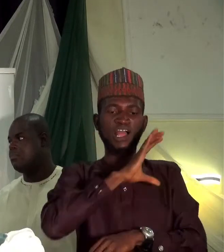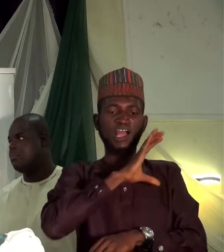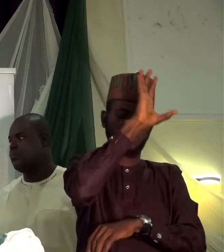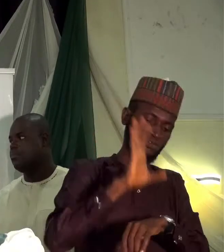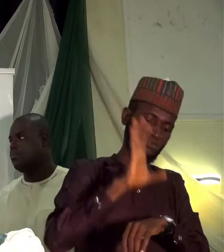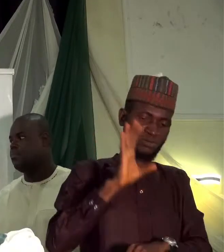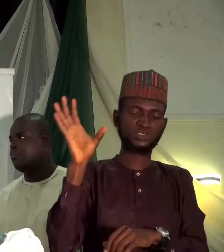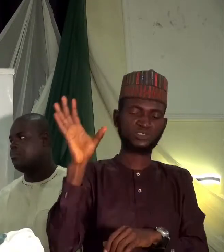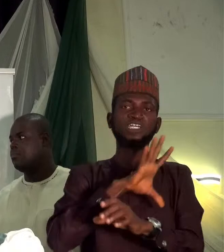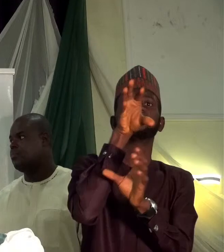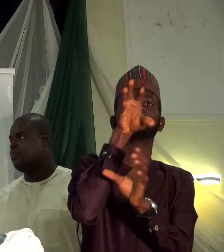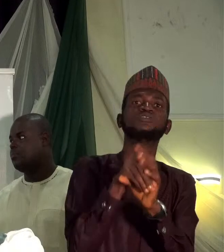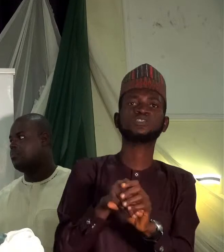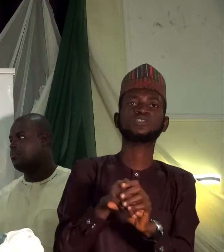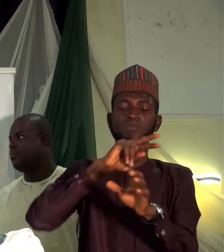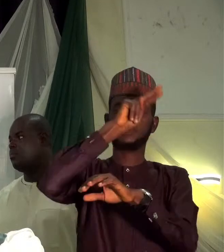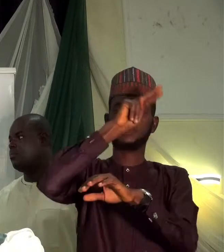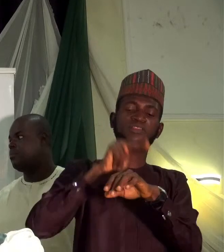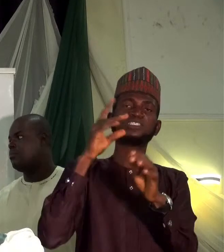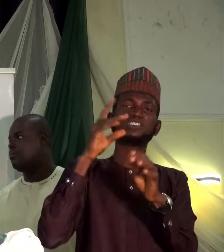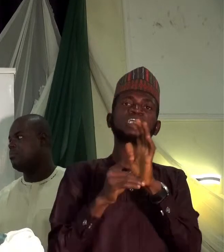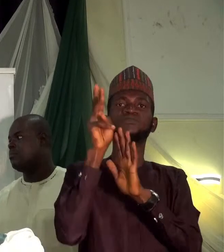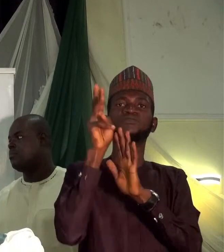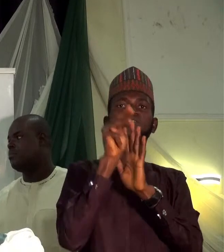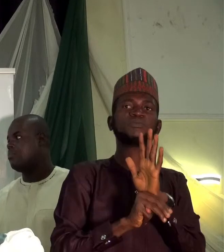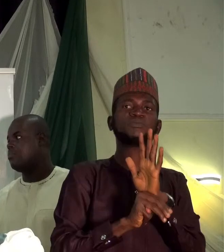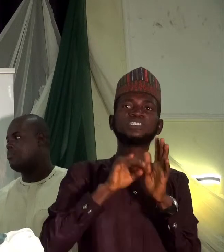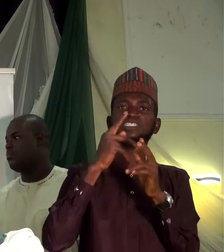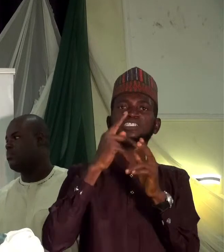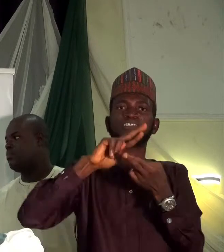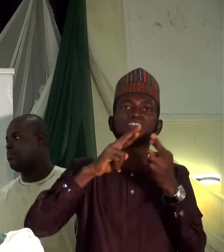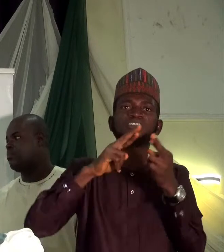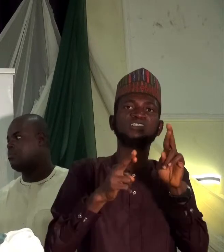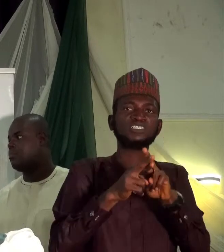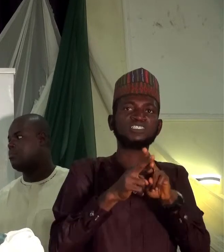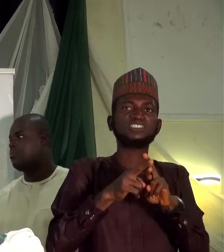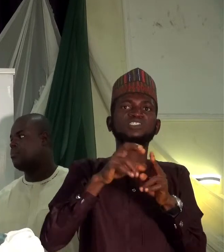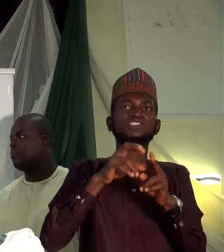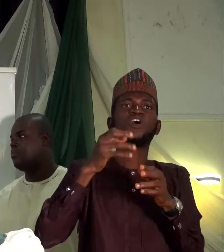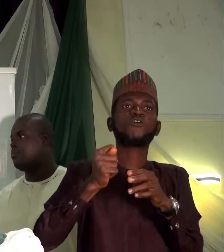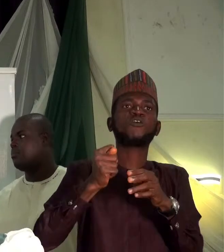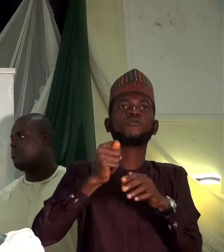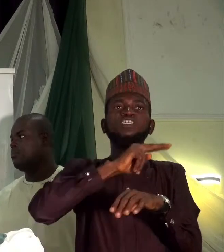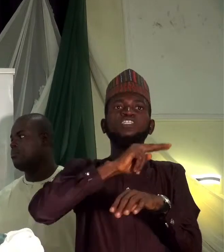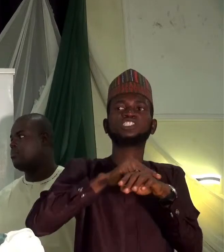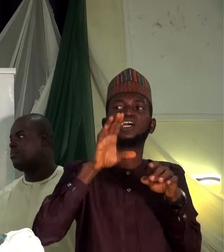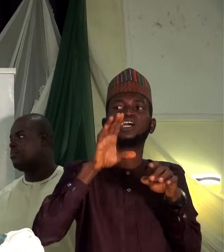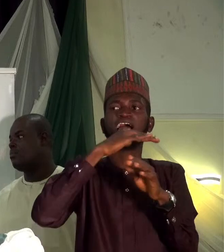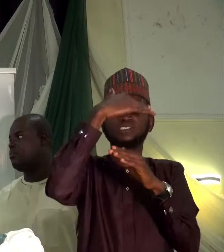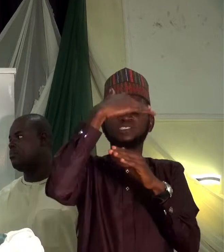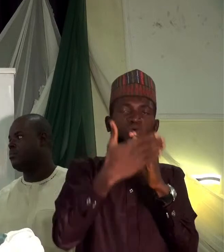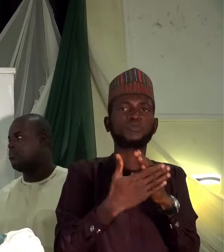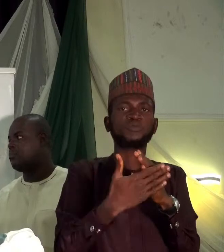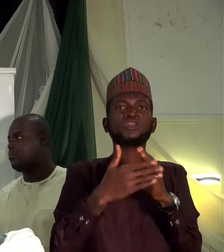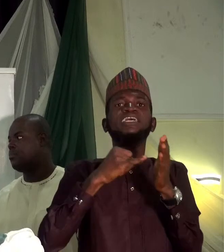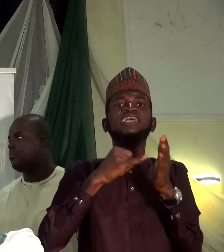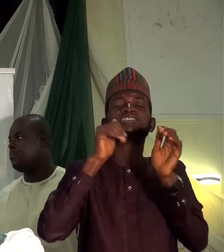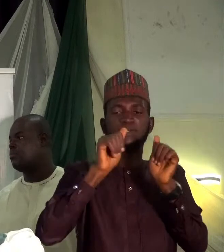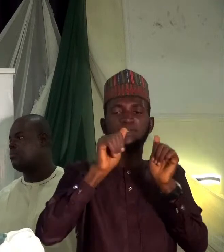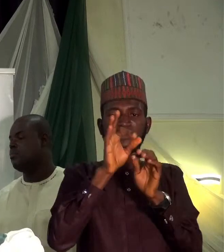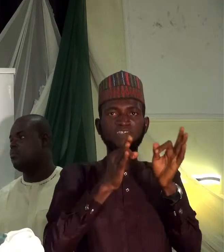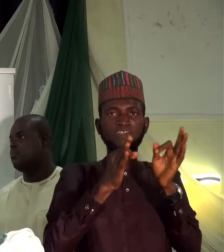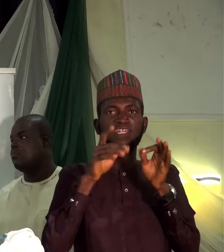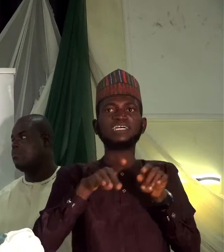institutions. National development implies development of a nation as a whole. It can be best defined as the all-round and